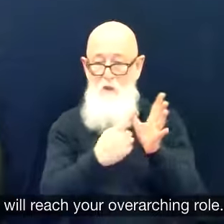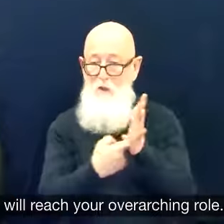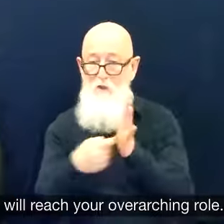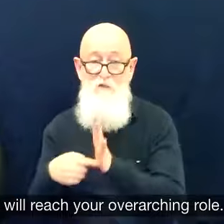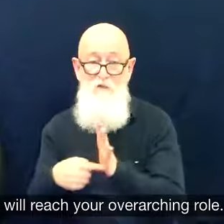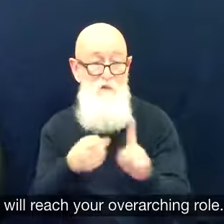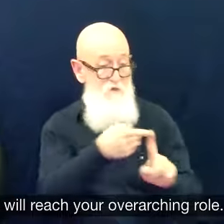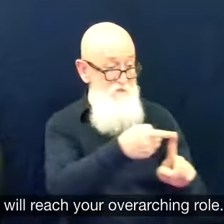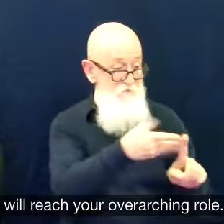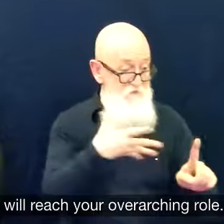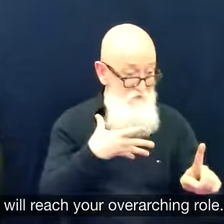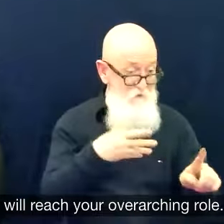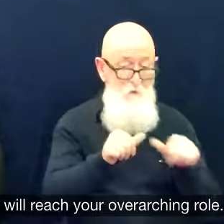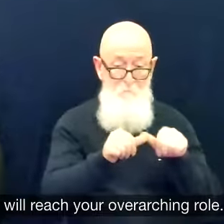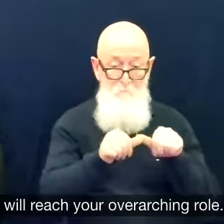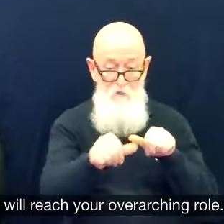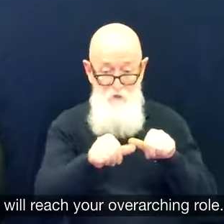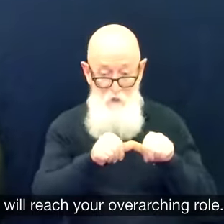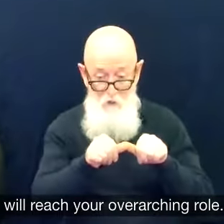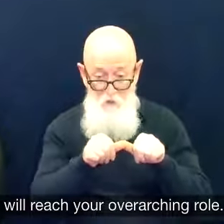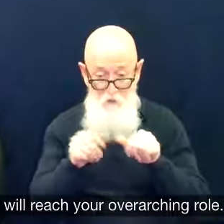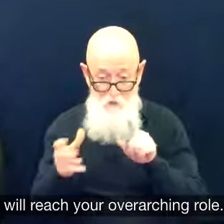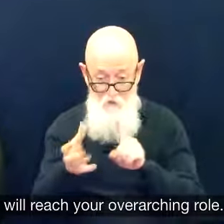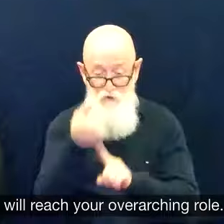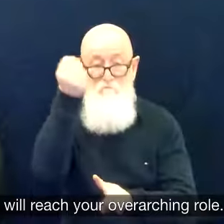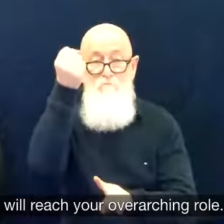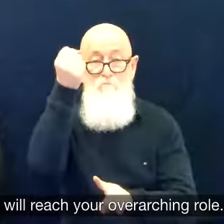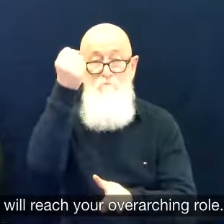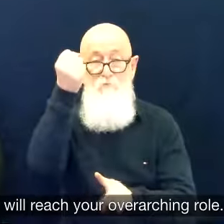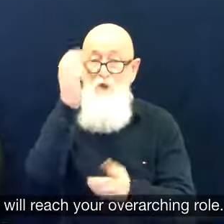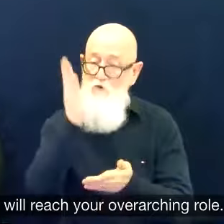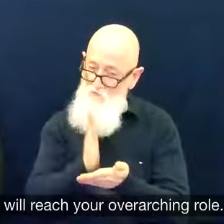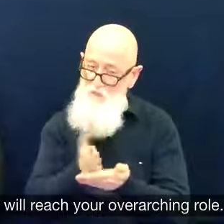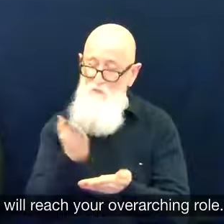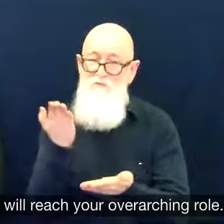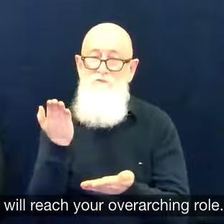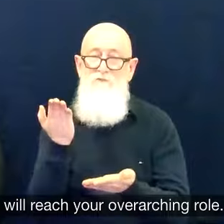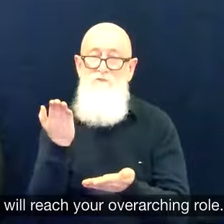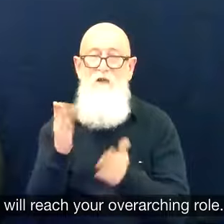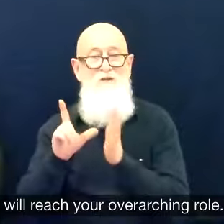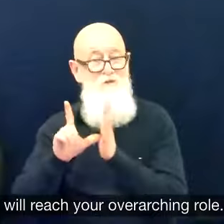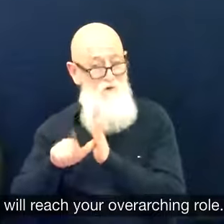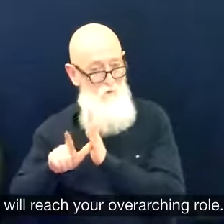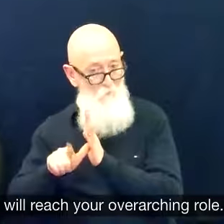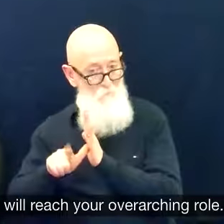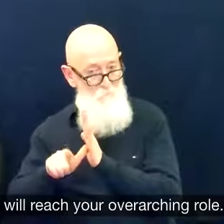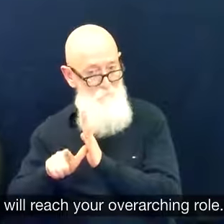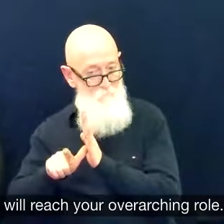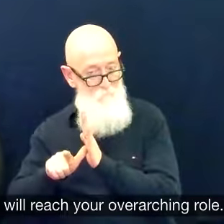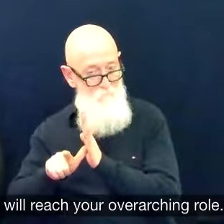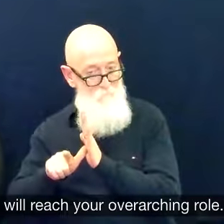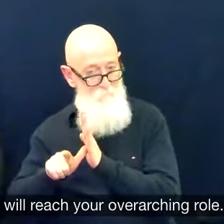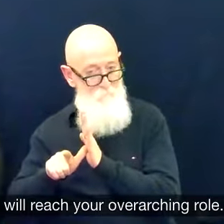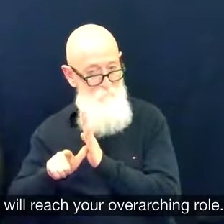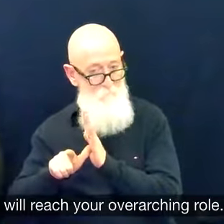specific, measurable, achievable, realistic, and timed.